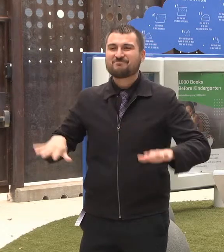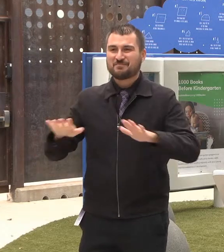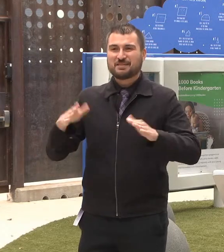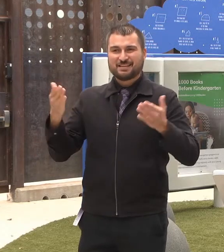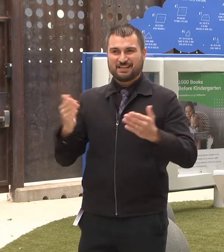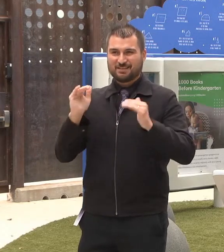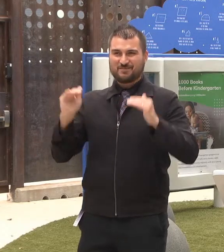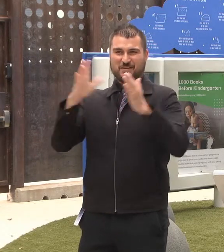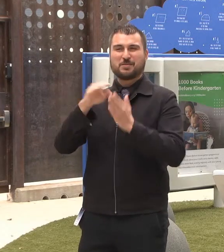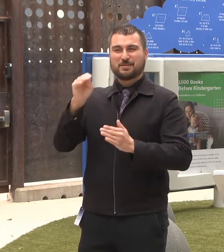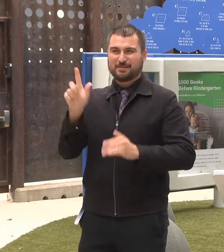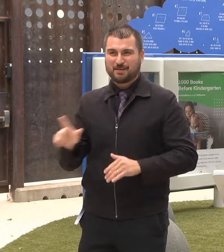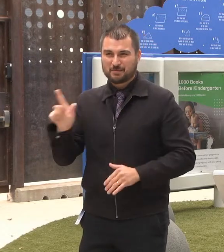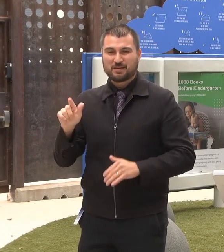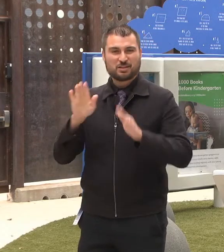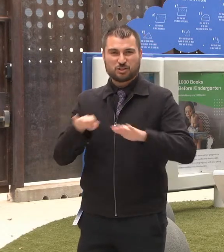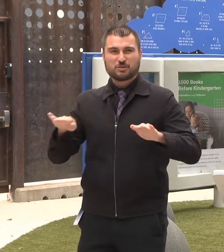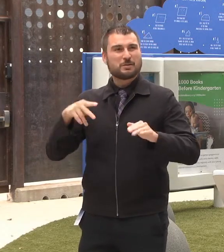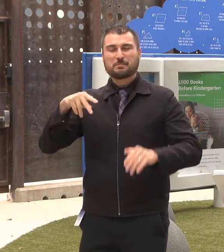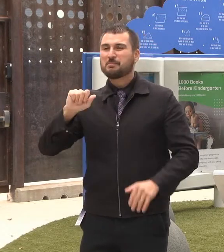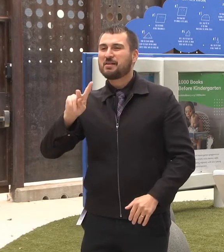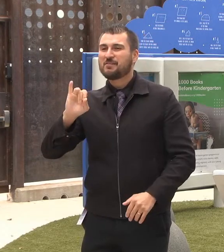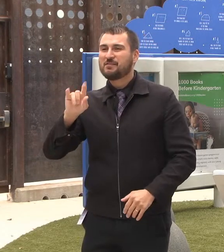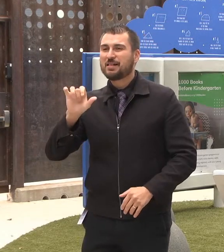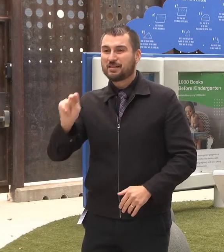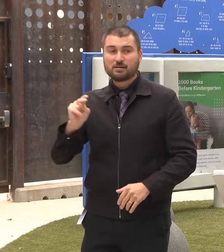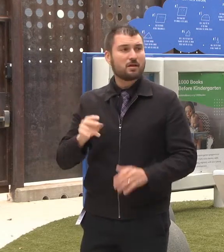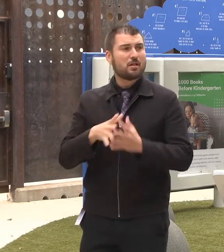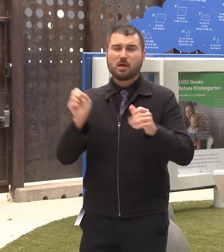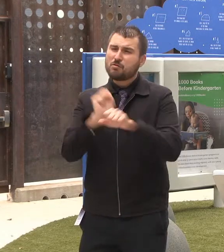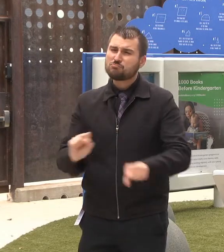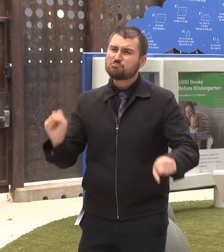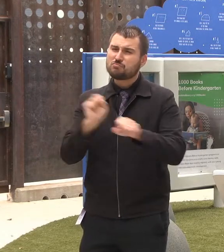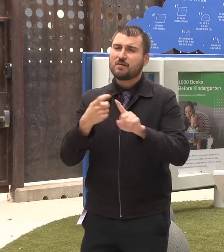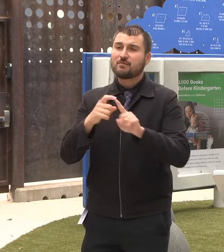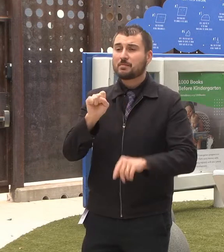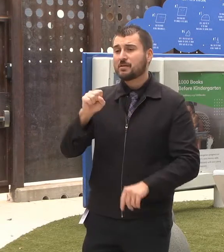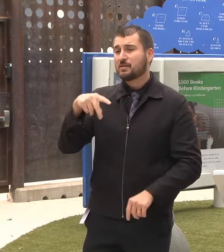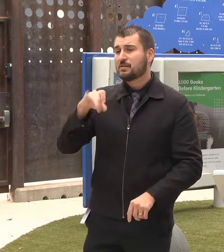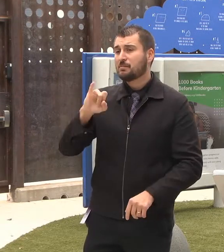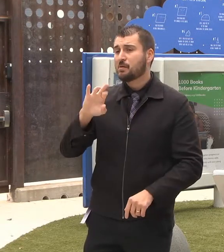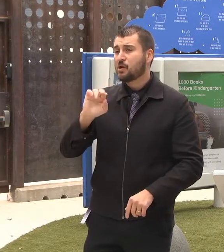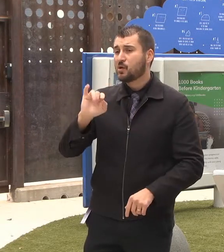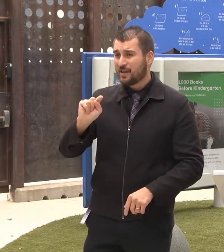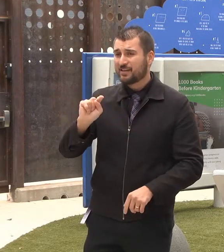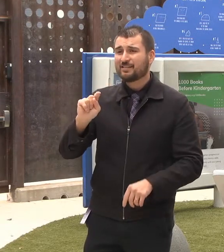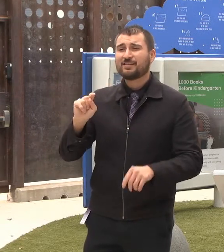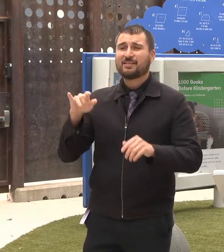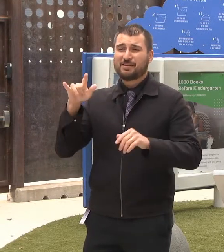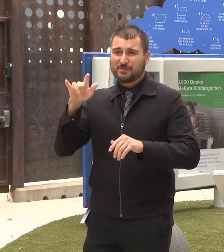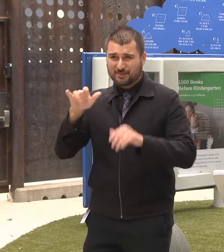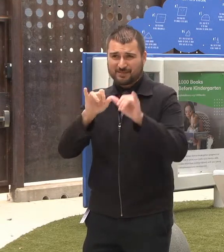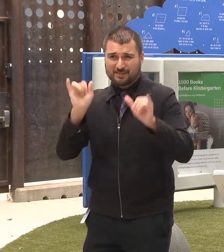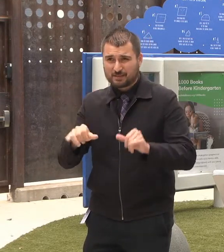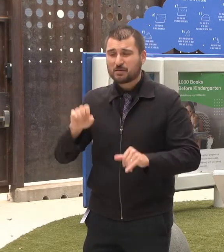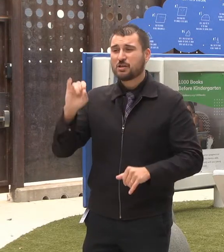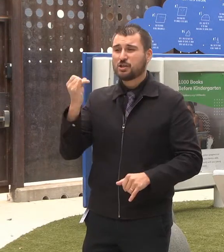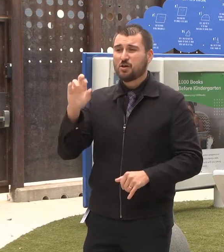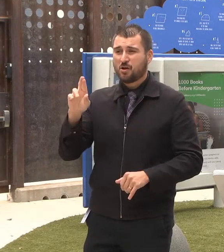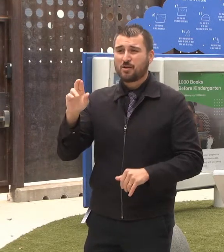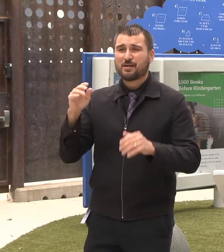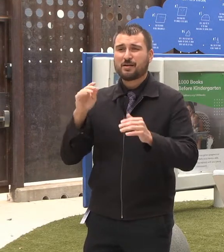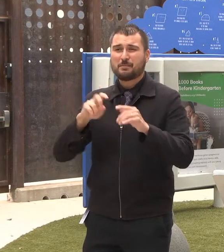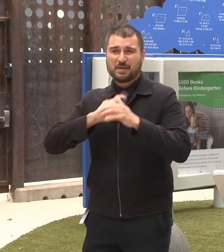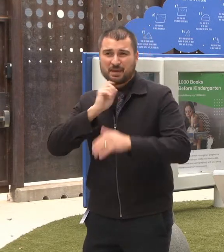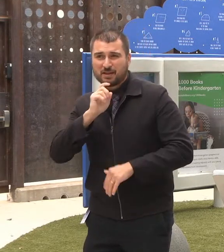Pavilion. This project is the culmination of a lot of hard work from Spirit Aerosystems, JR Custom Metals, Donlinger